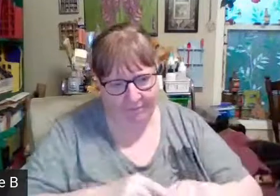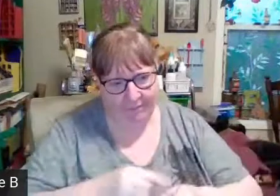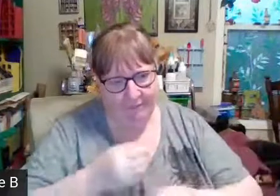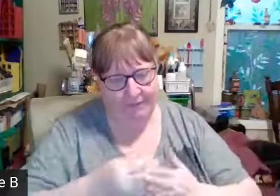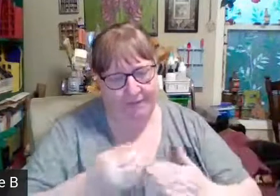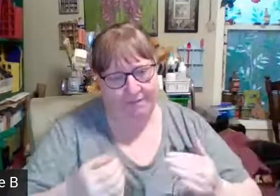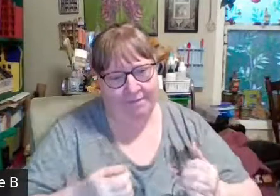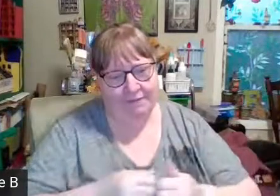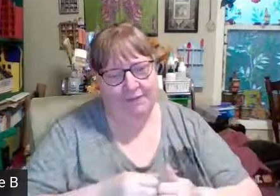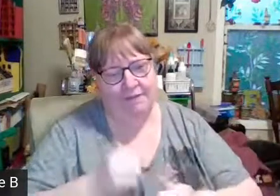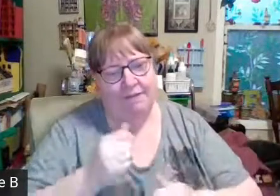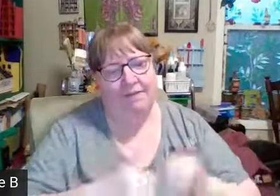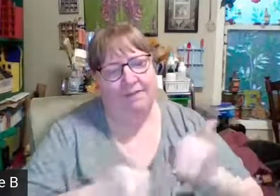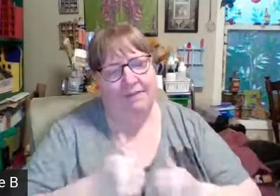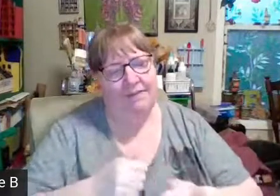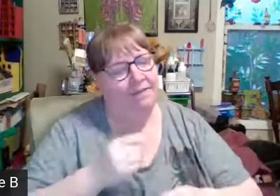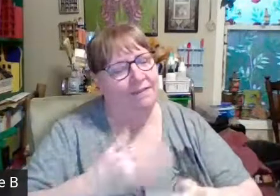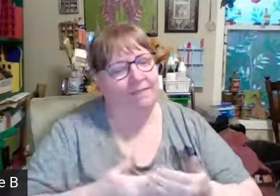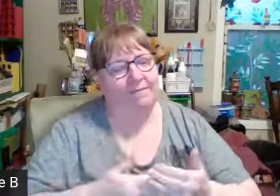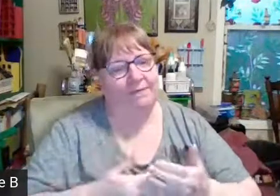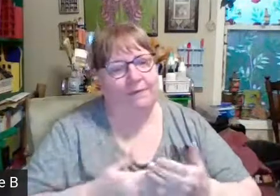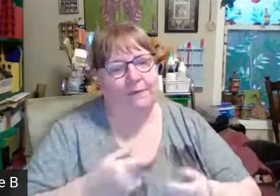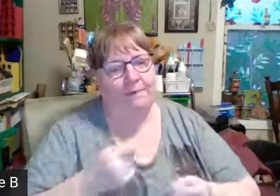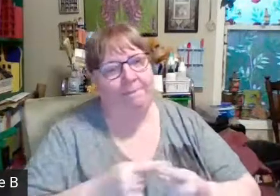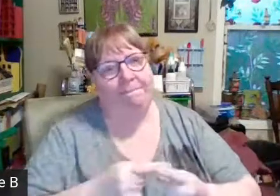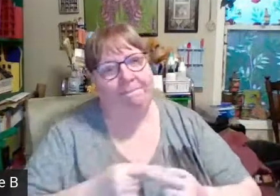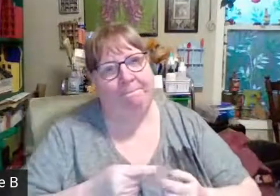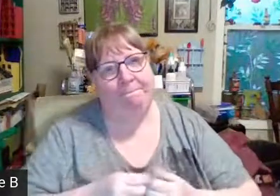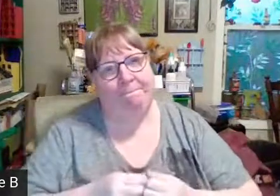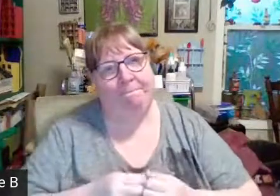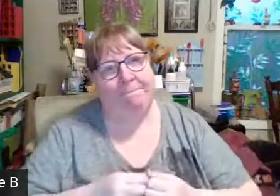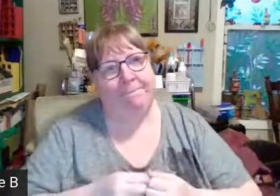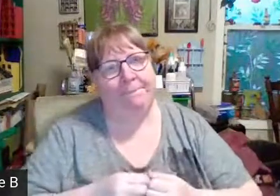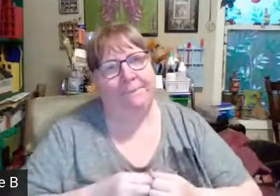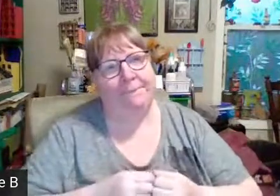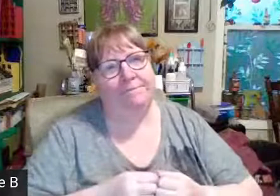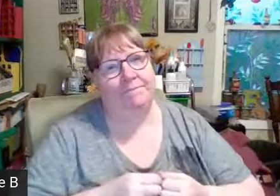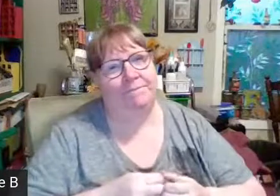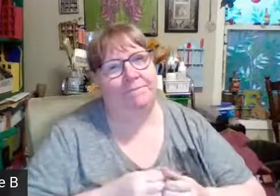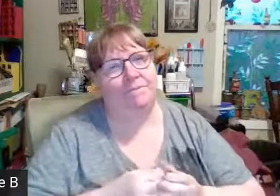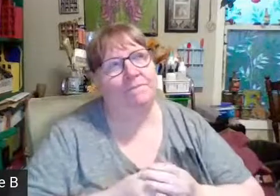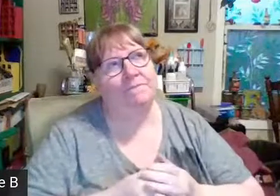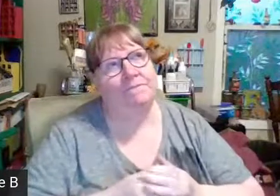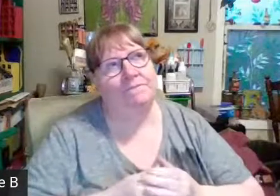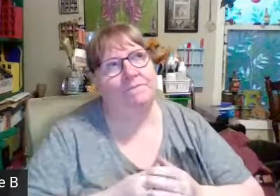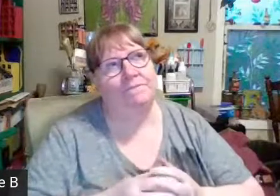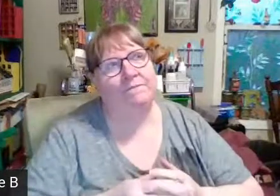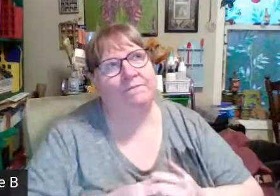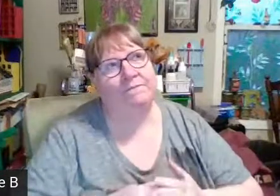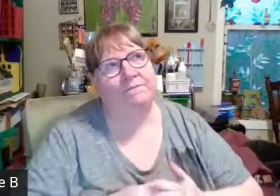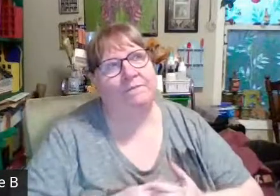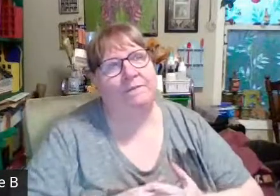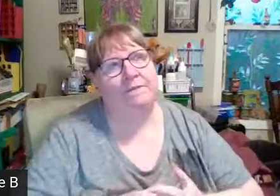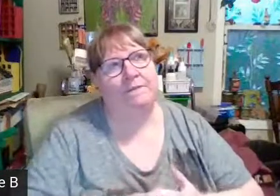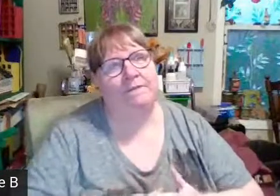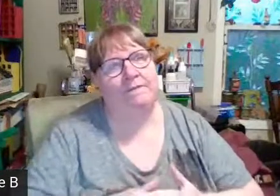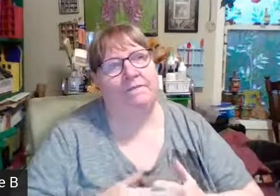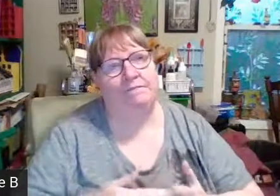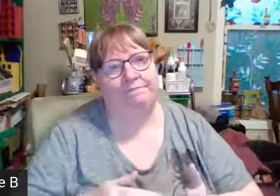that makes sense to you guys. And then when we say make your smiles or your wishes in $43 and below, the reason